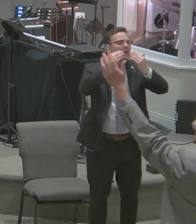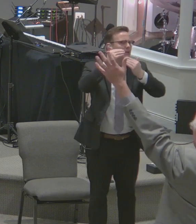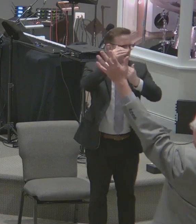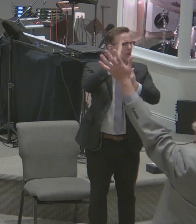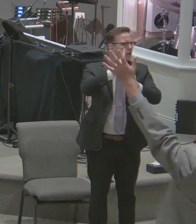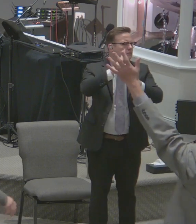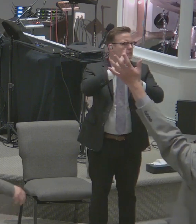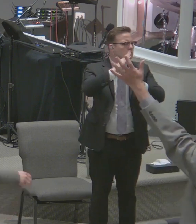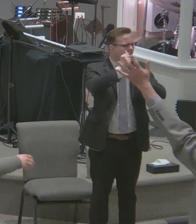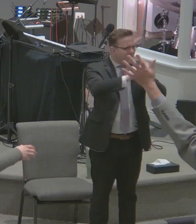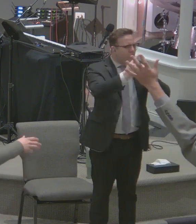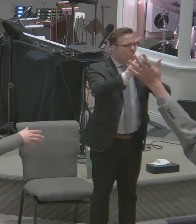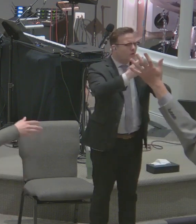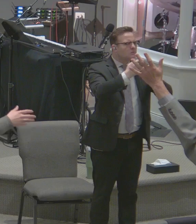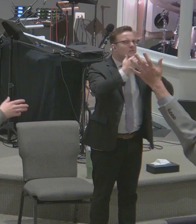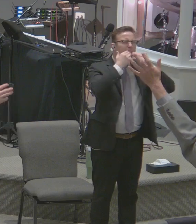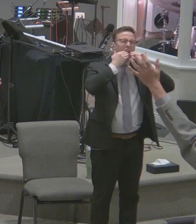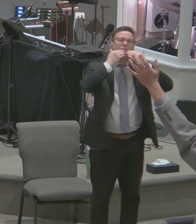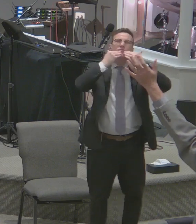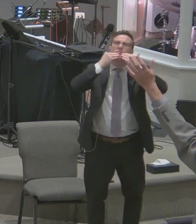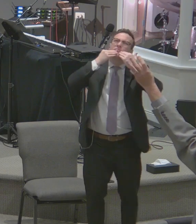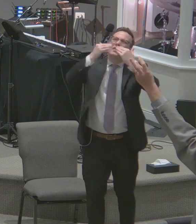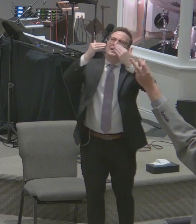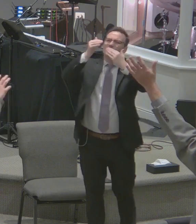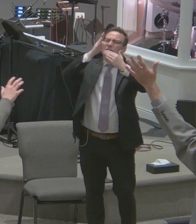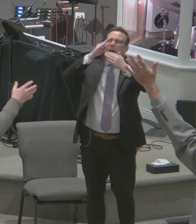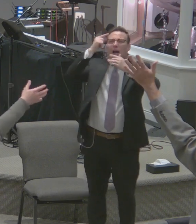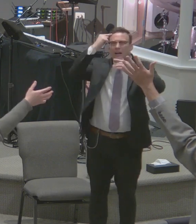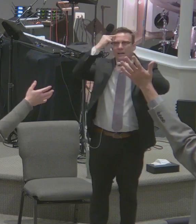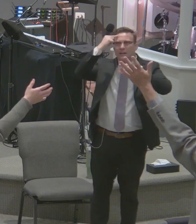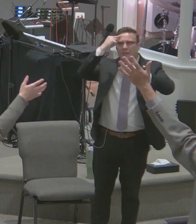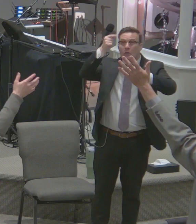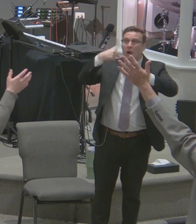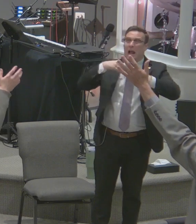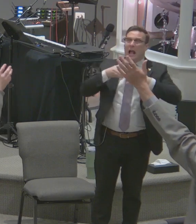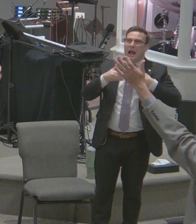God for being a part of the Apostolic Church.